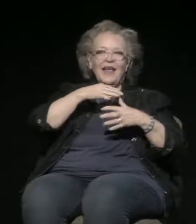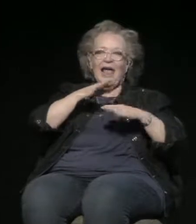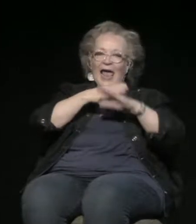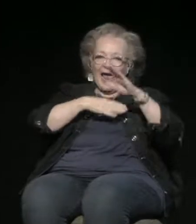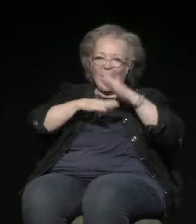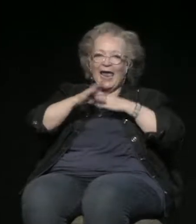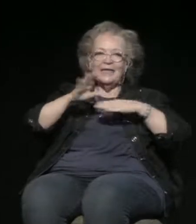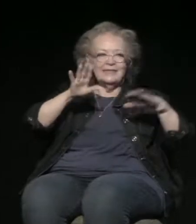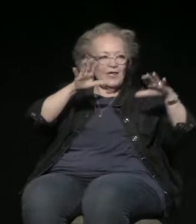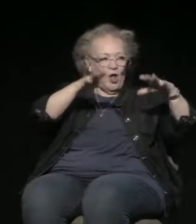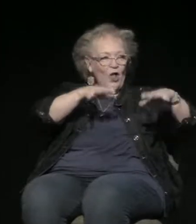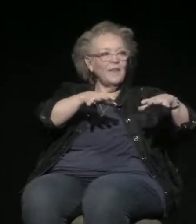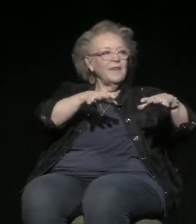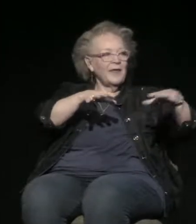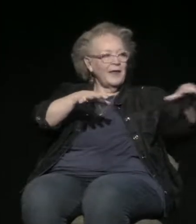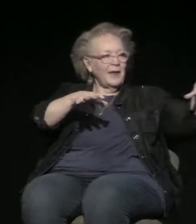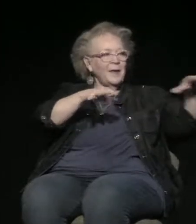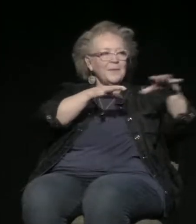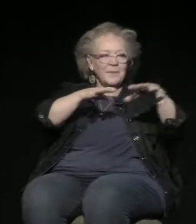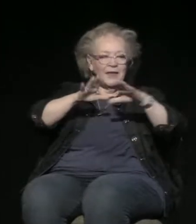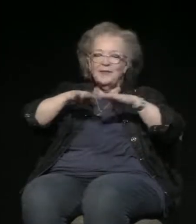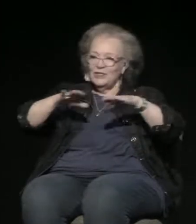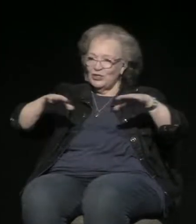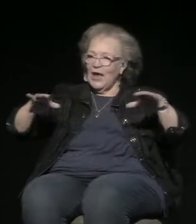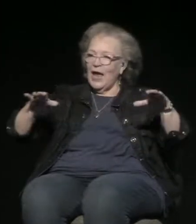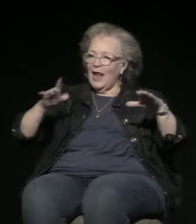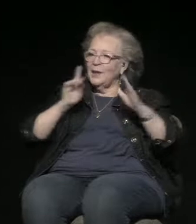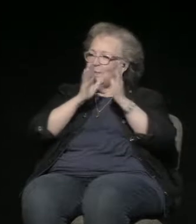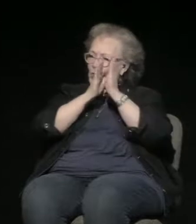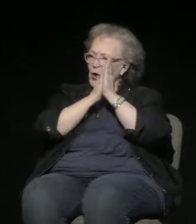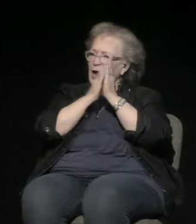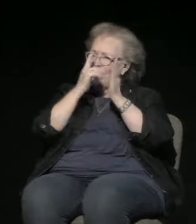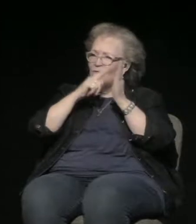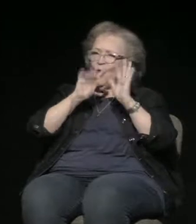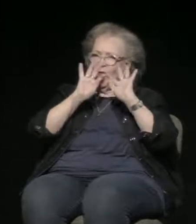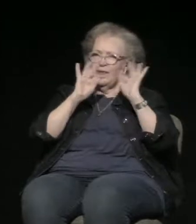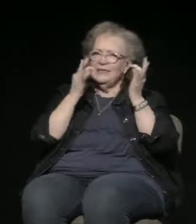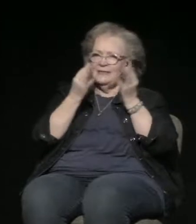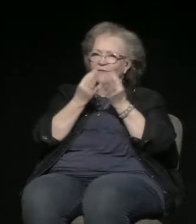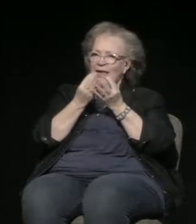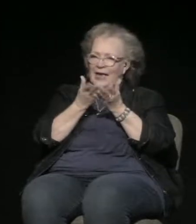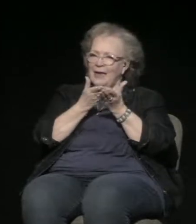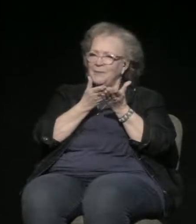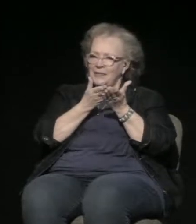a hand On a family member Or on the child Or something And let's pray for these families